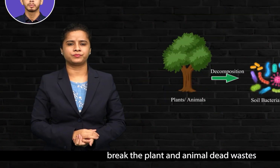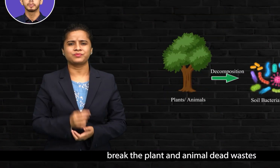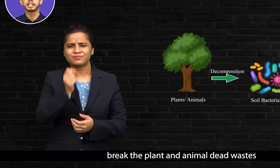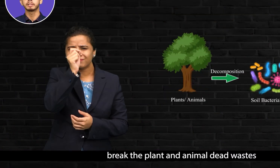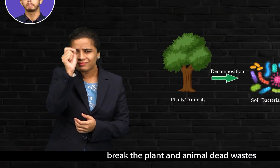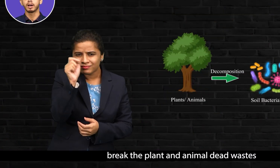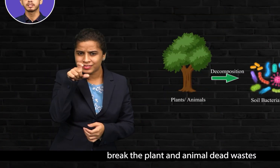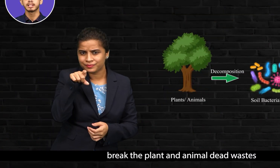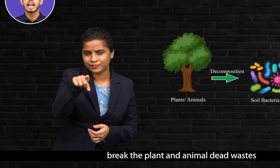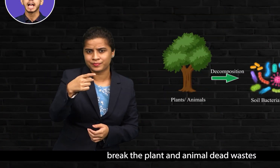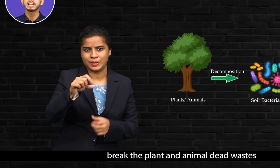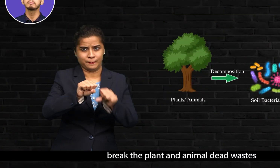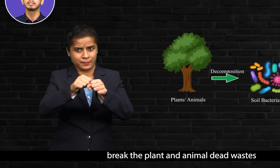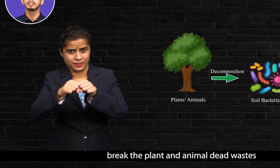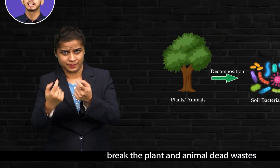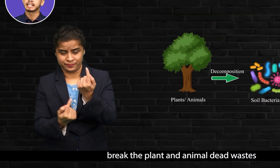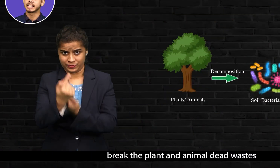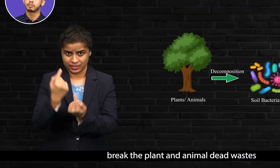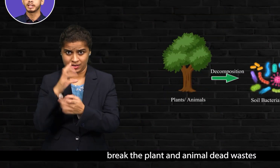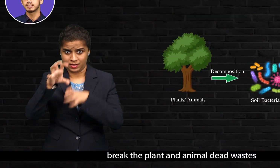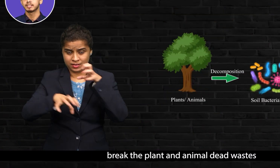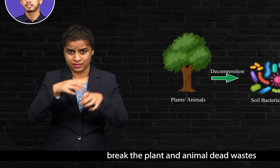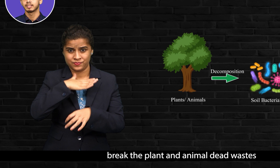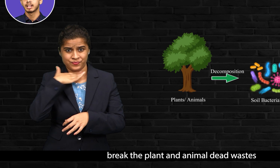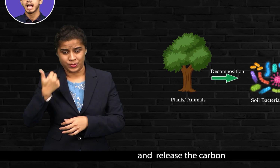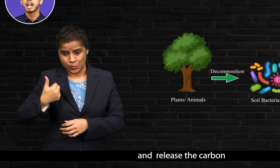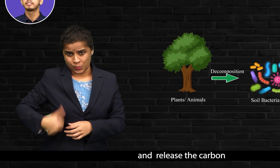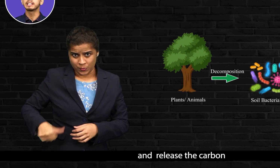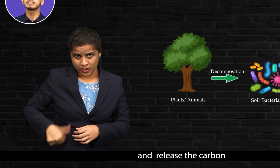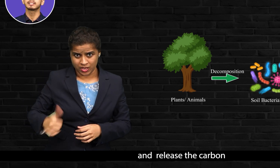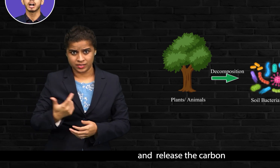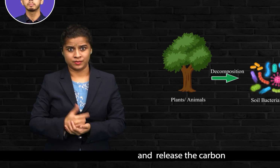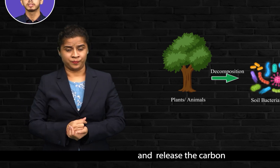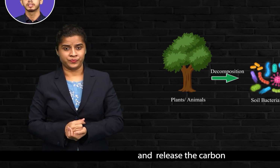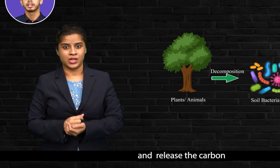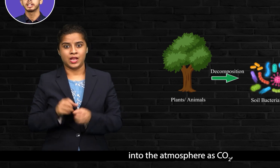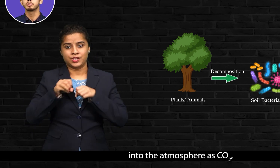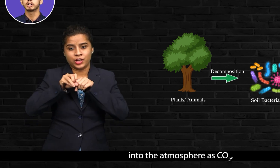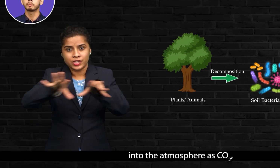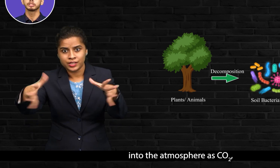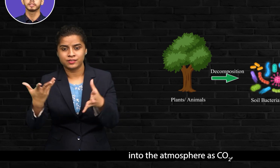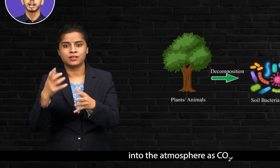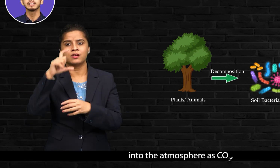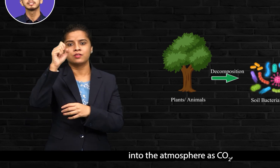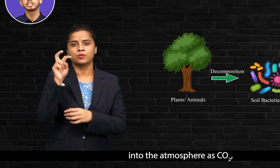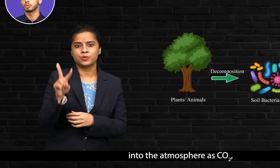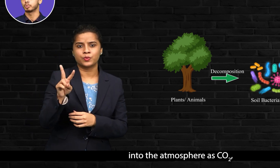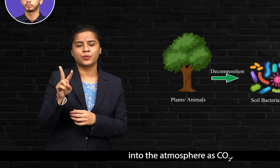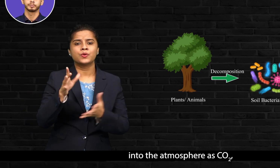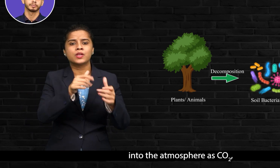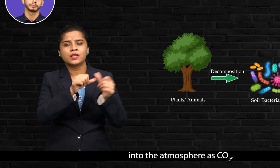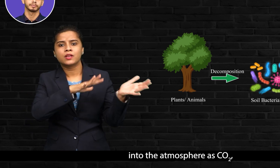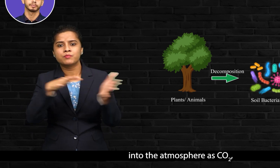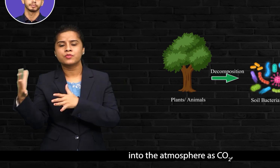Microorganisms break the plant and animal dead waste and release the carbon into the atmosphere as